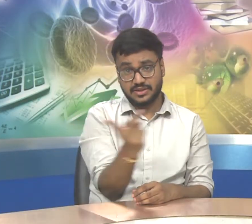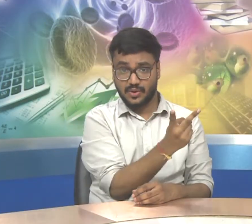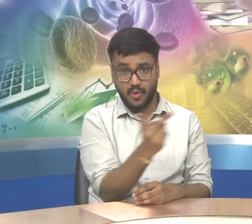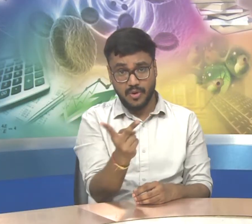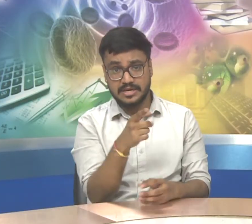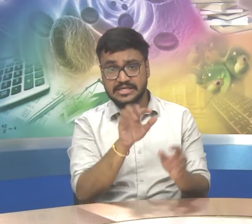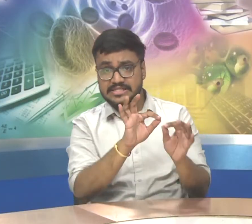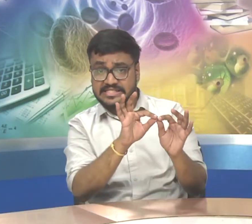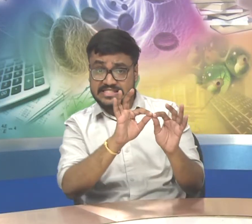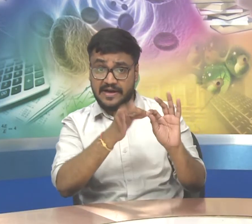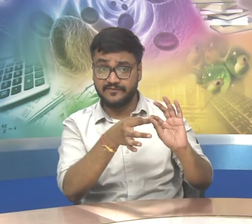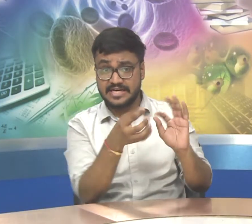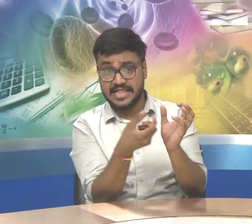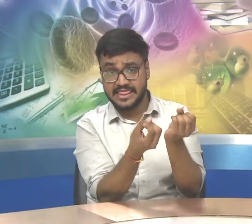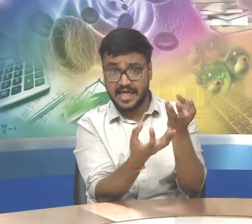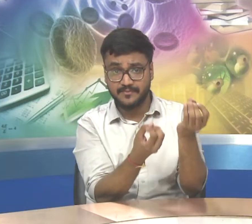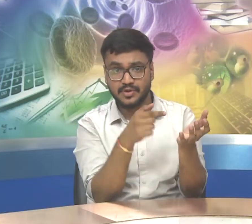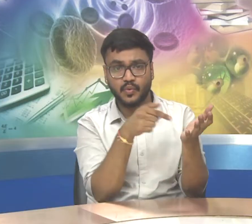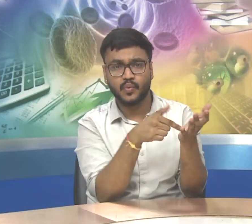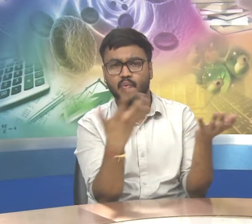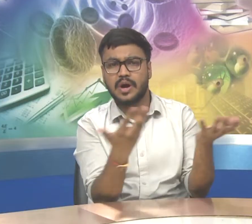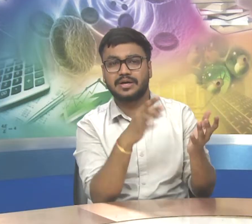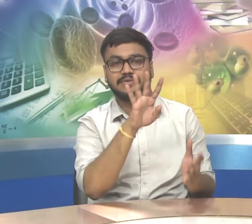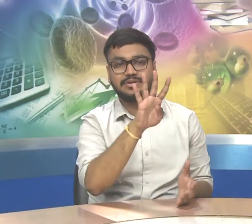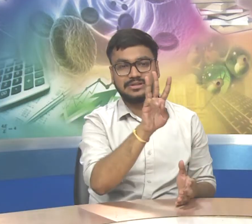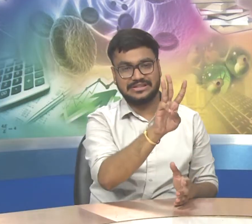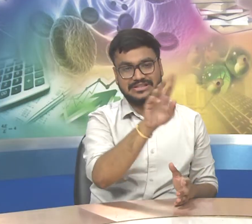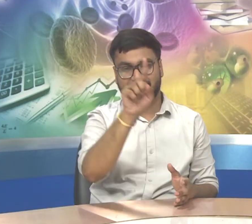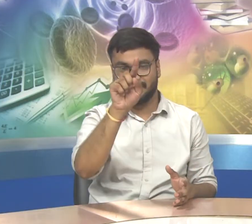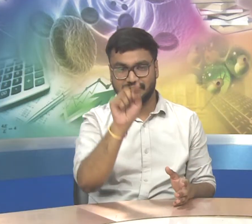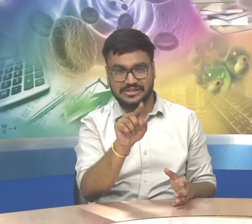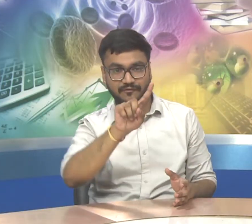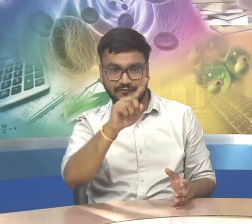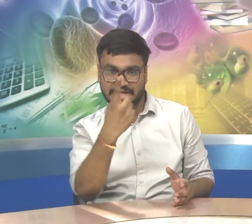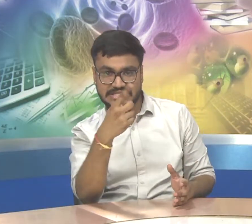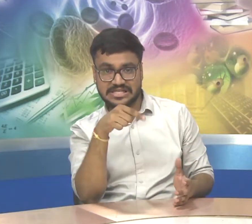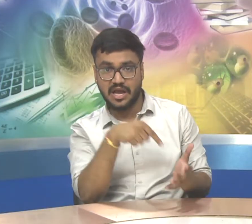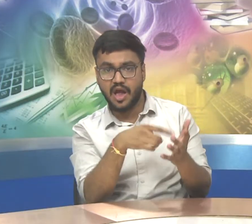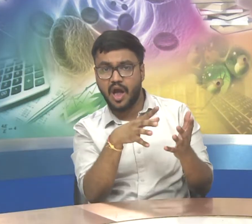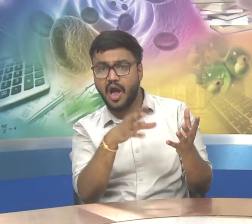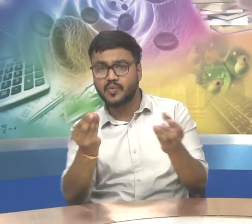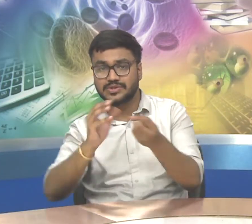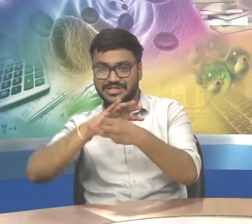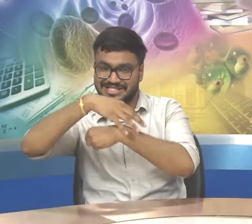So, there are two chlorines present in the ratio of 3:1.